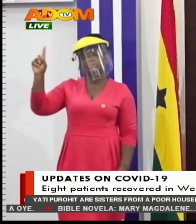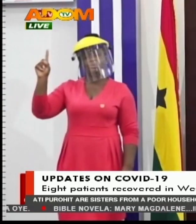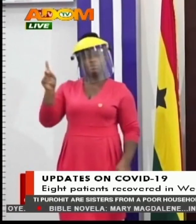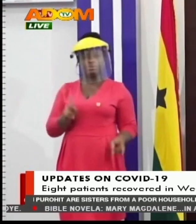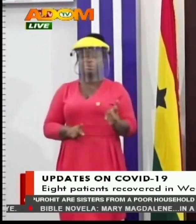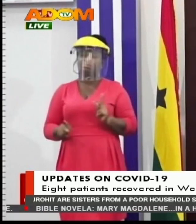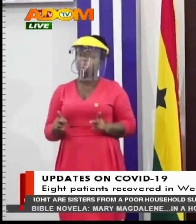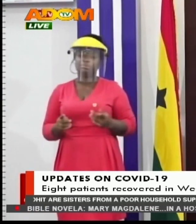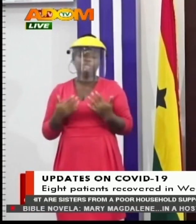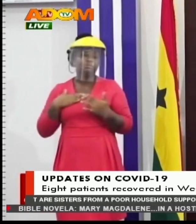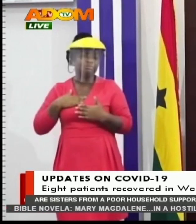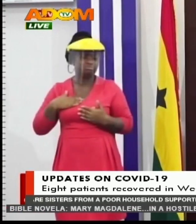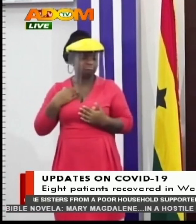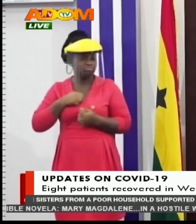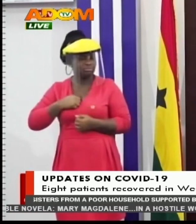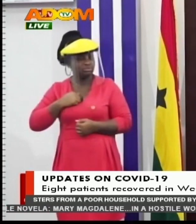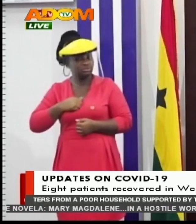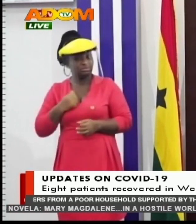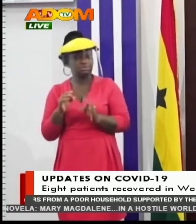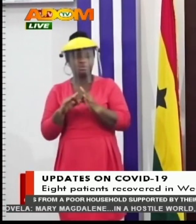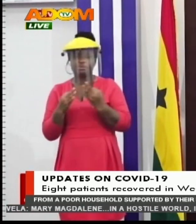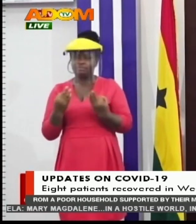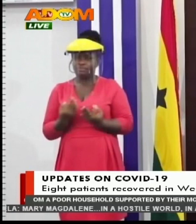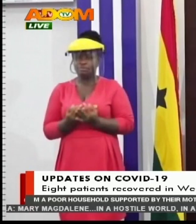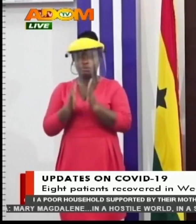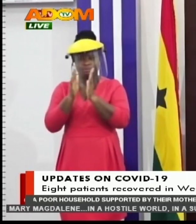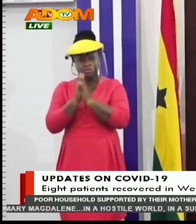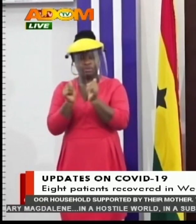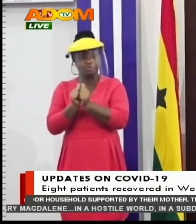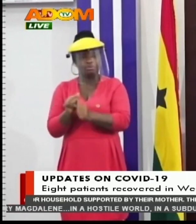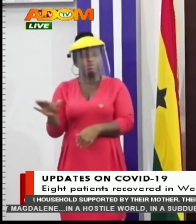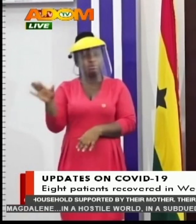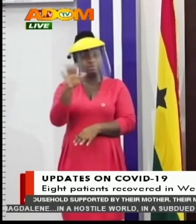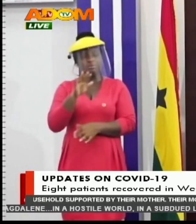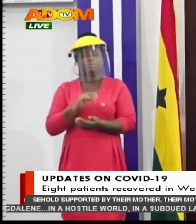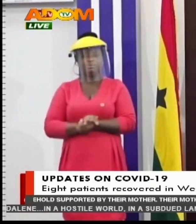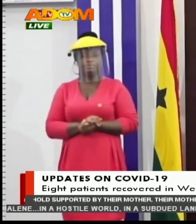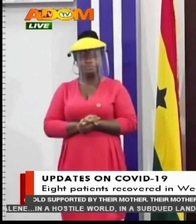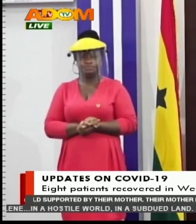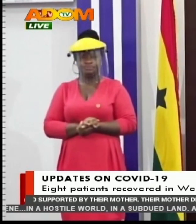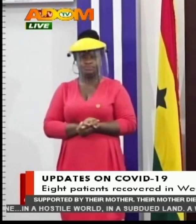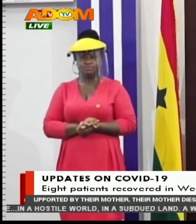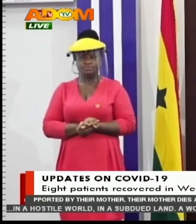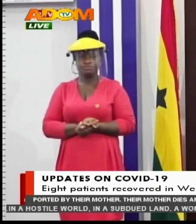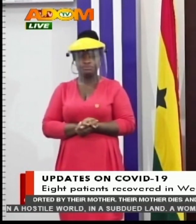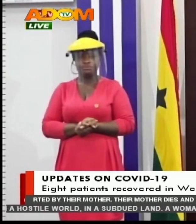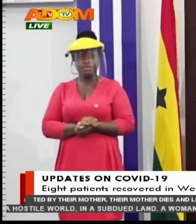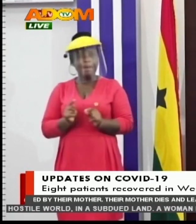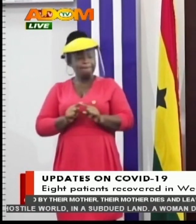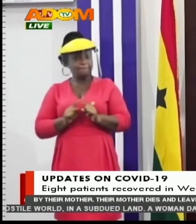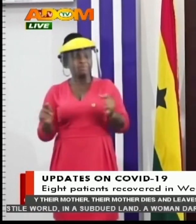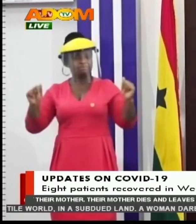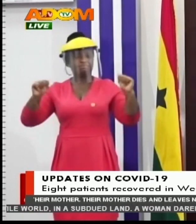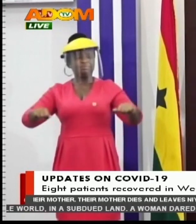no new cases in even more regions, we need to continue to pay attention to the drivers